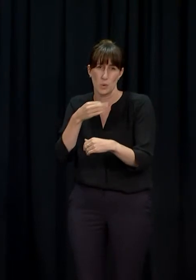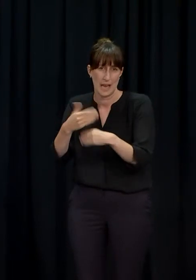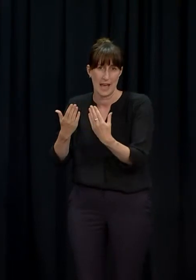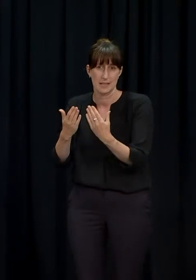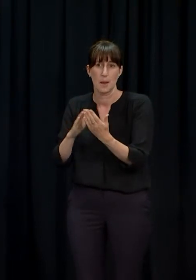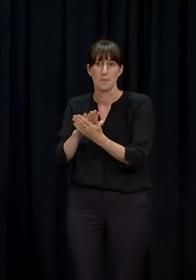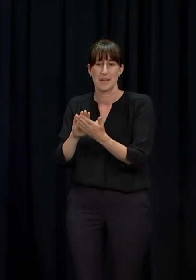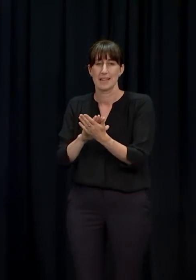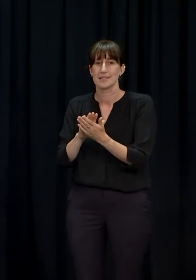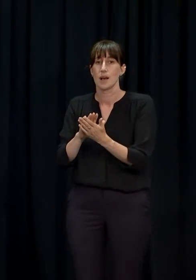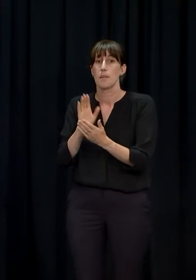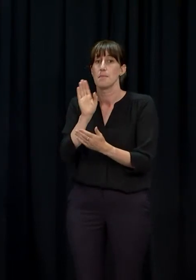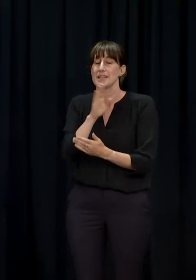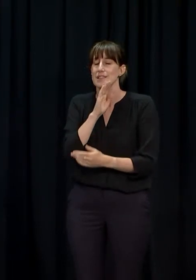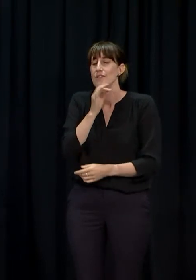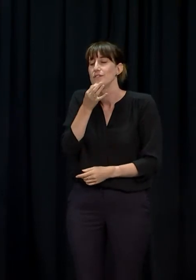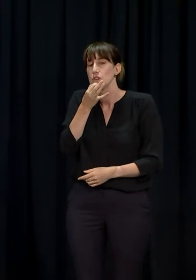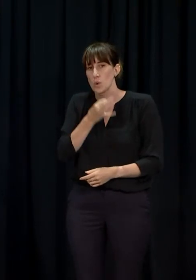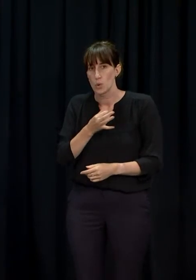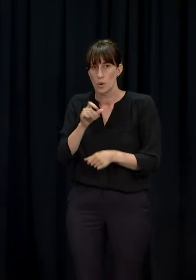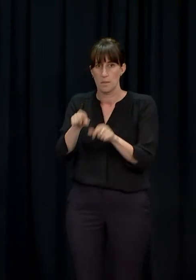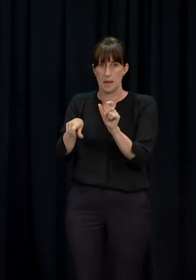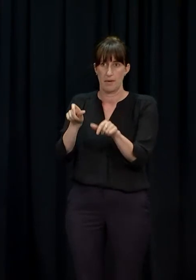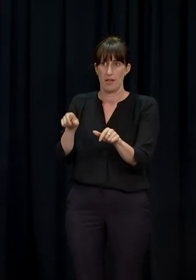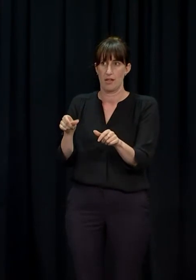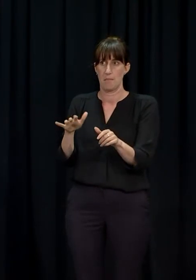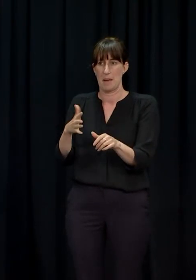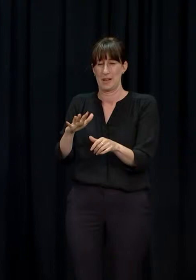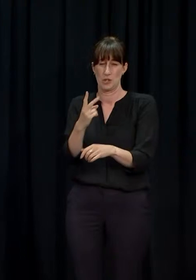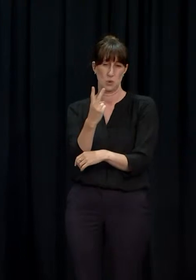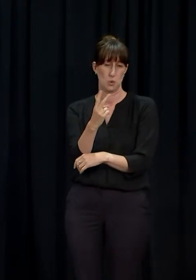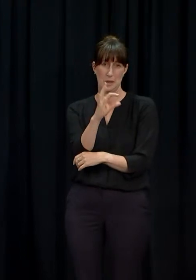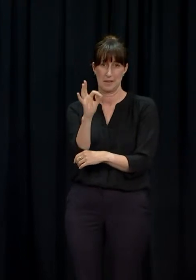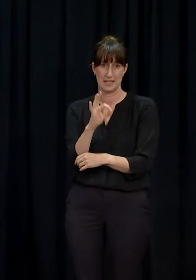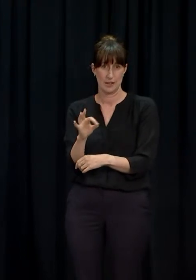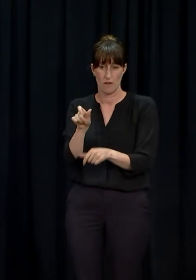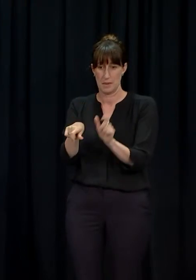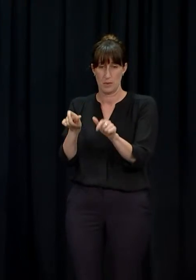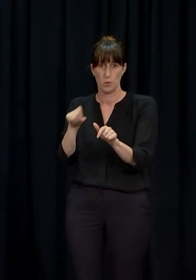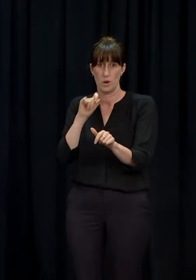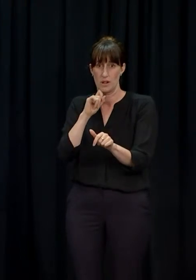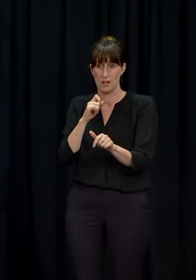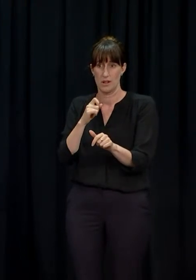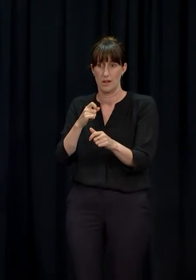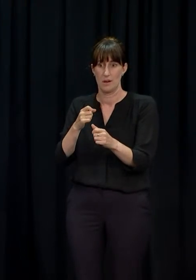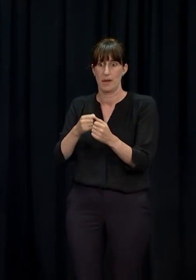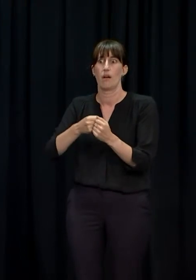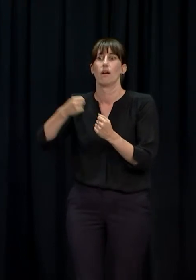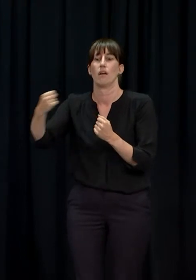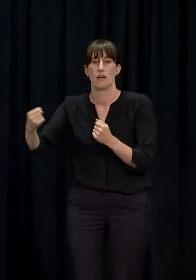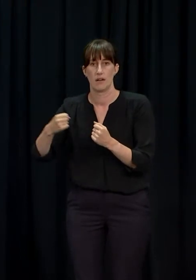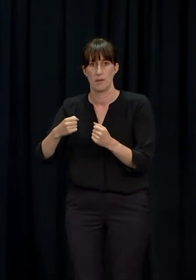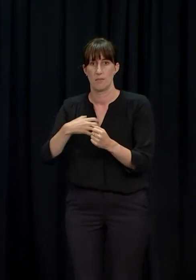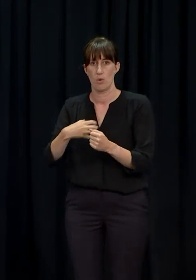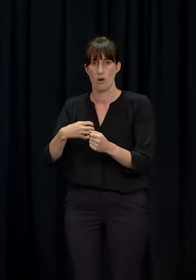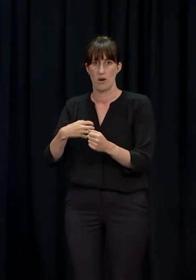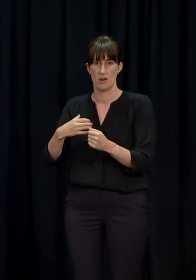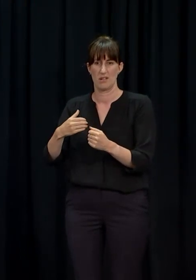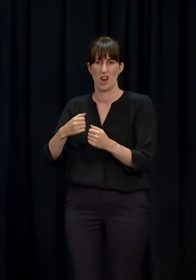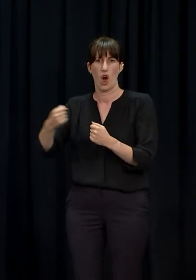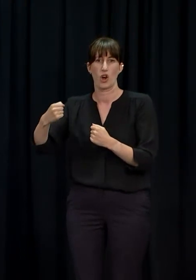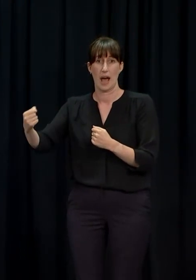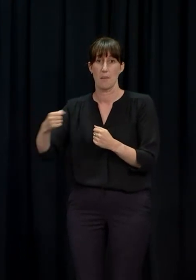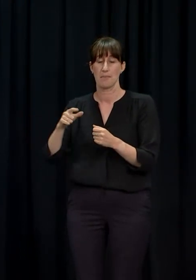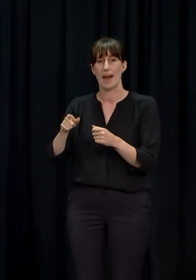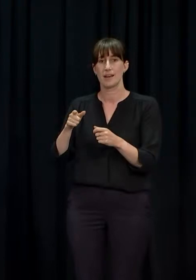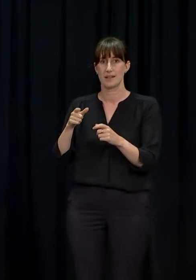a very small percentage, maybe less than 2% of cases, but we overall manage to do our bit to flatten the curve